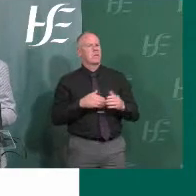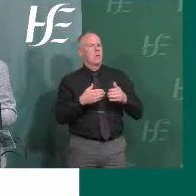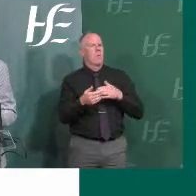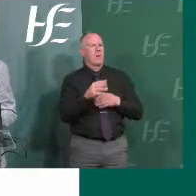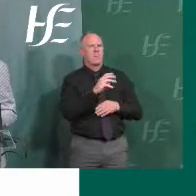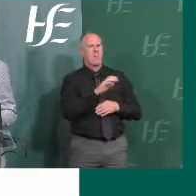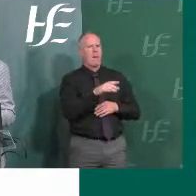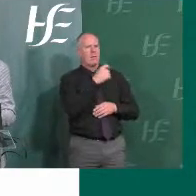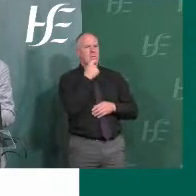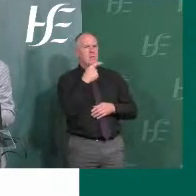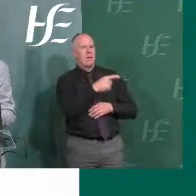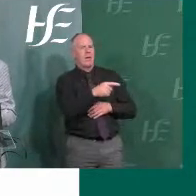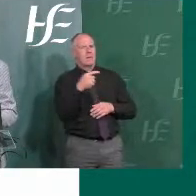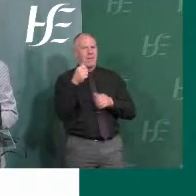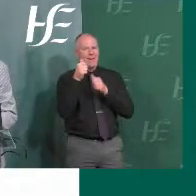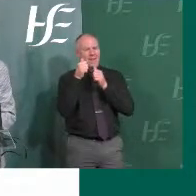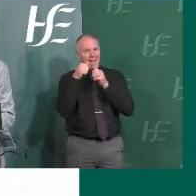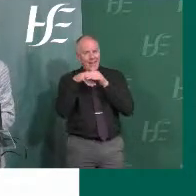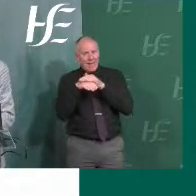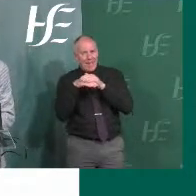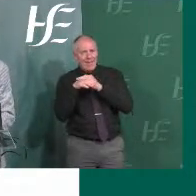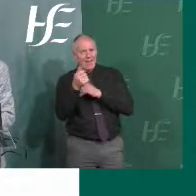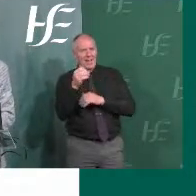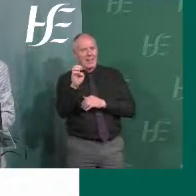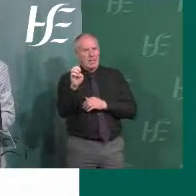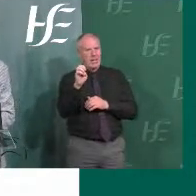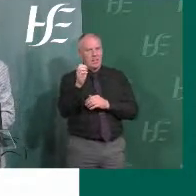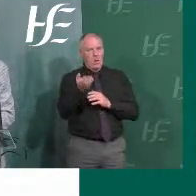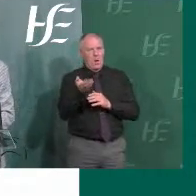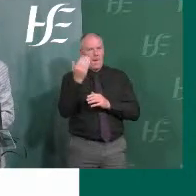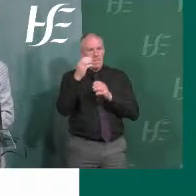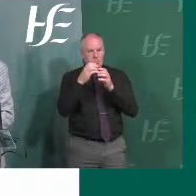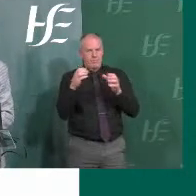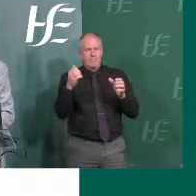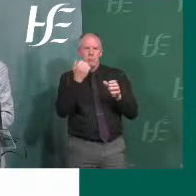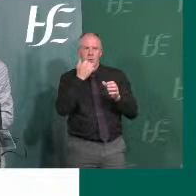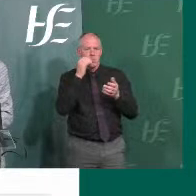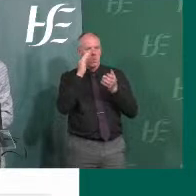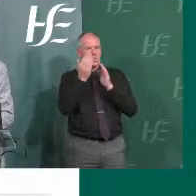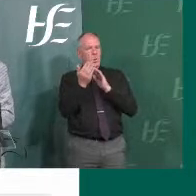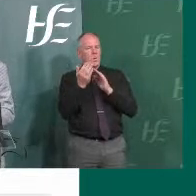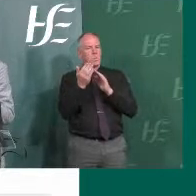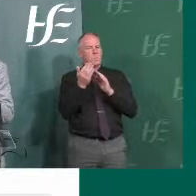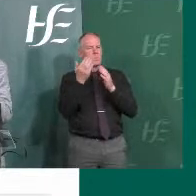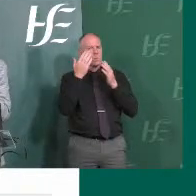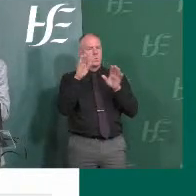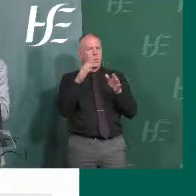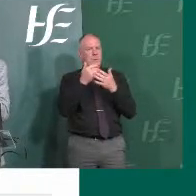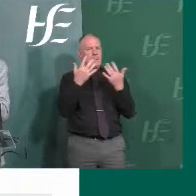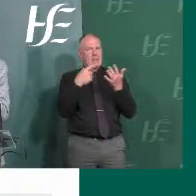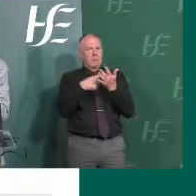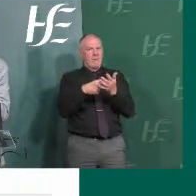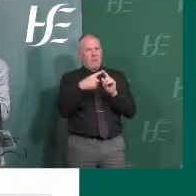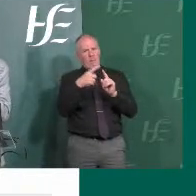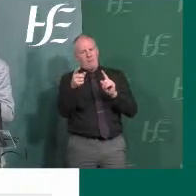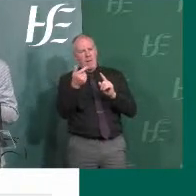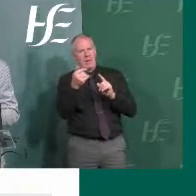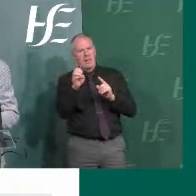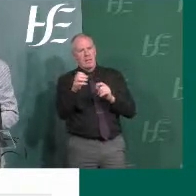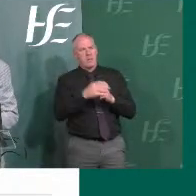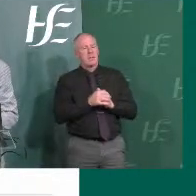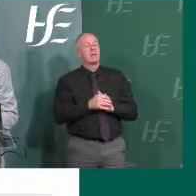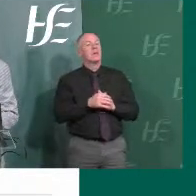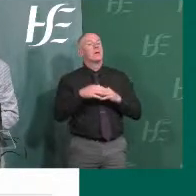was indicating, attendances have actually been up, and that's reflective of, I think, some underlying changes in referral patterns. The ED attendances